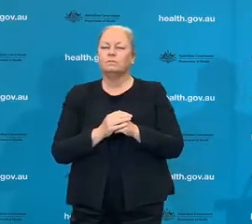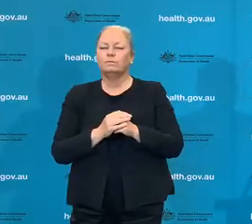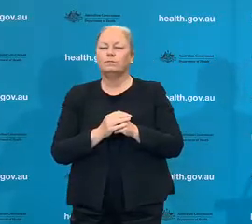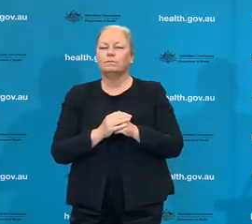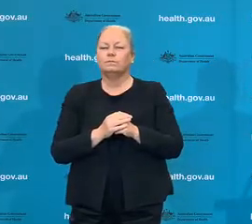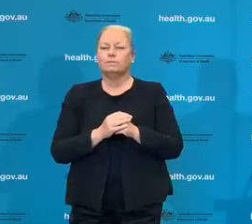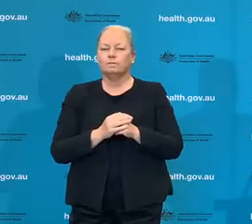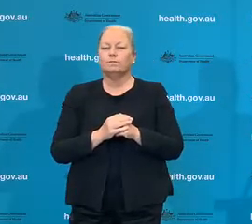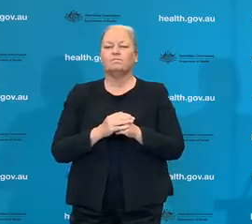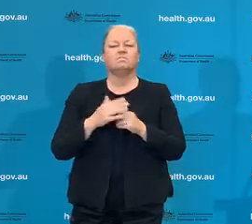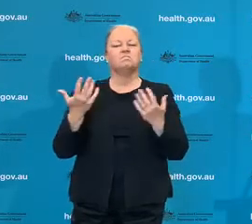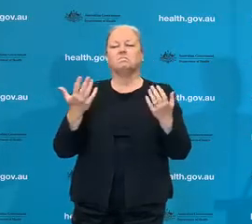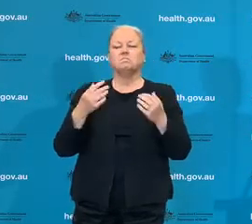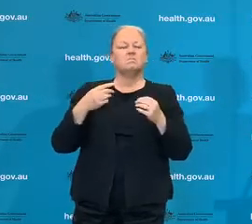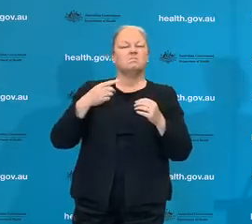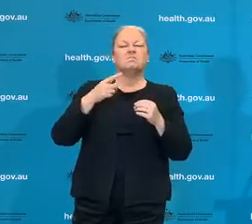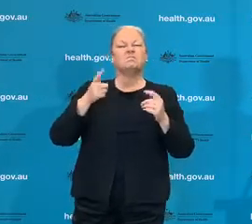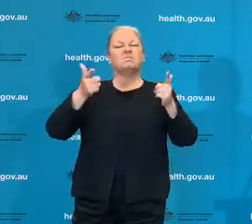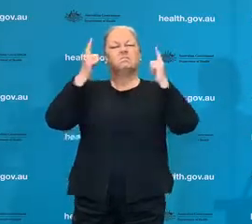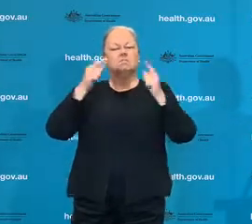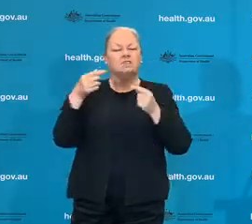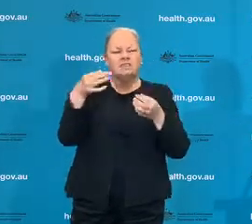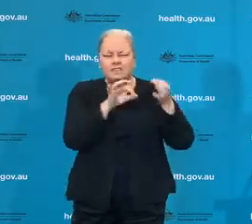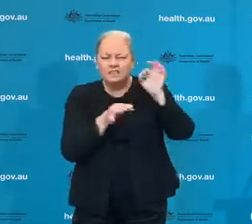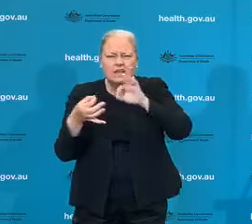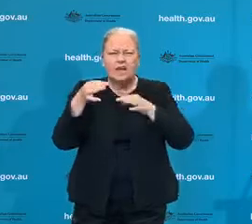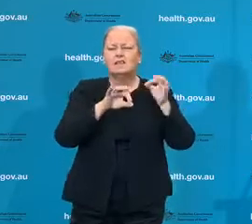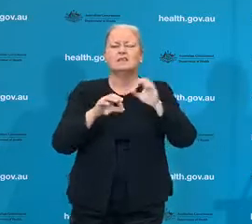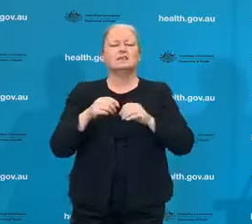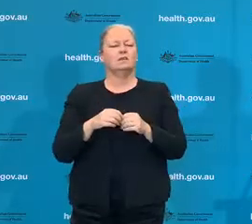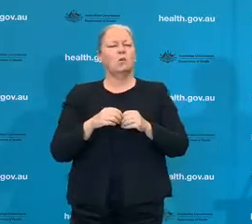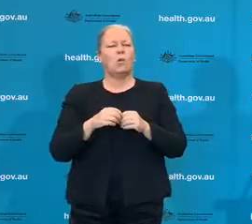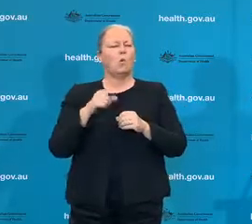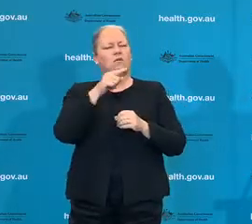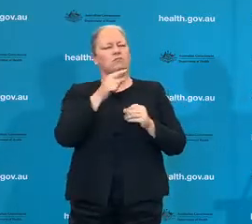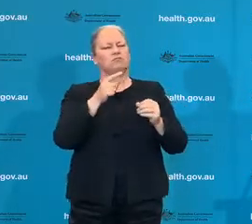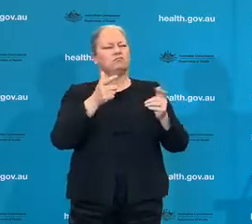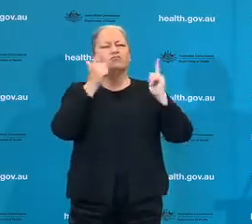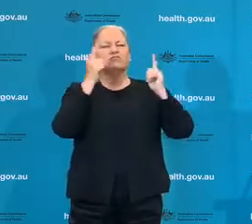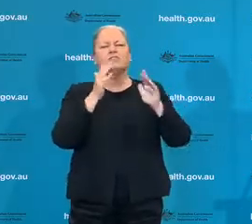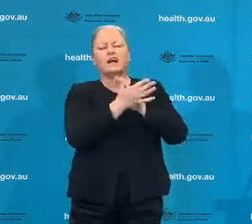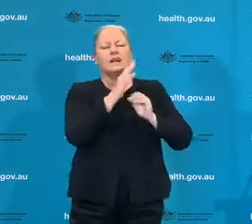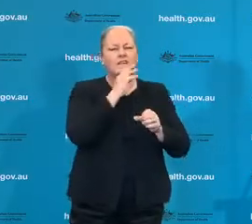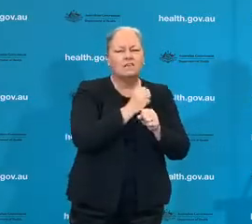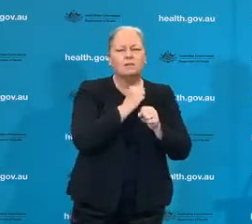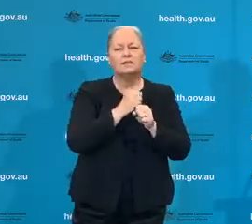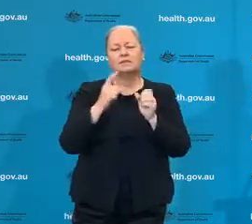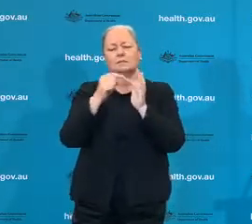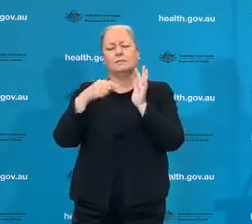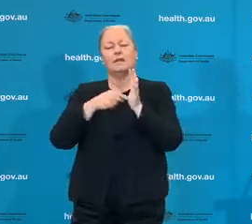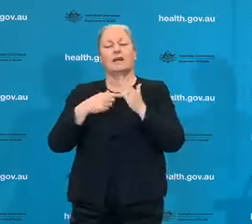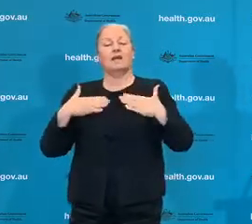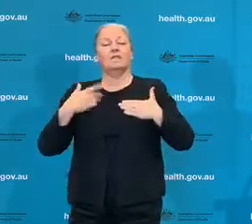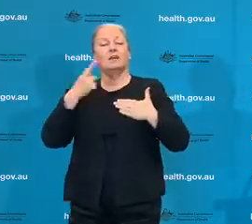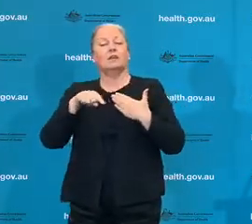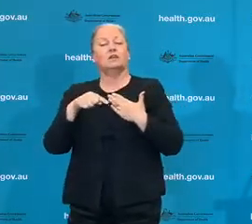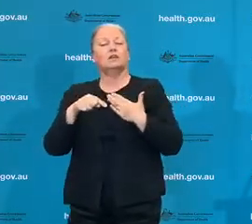Commonwealth representatives, the Chief Scientist and senior bureaucrats from the Department of Health and Human Services going